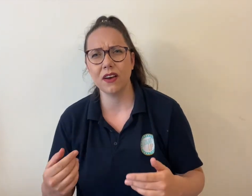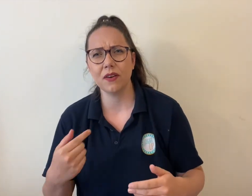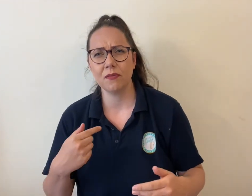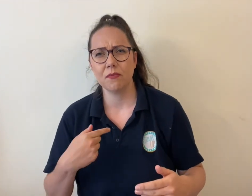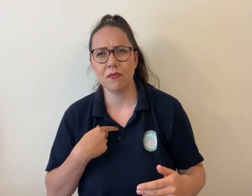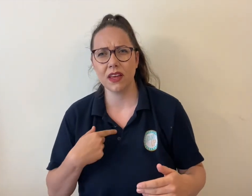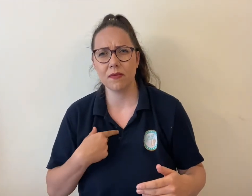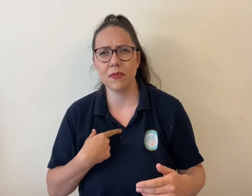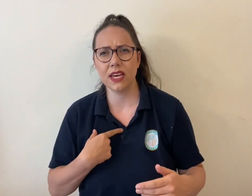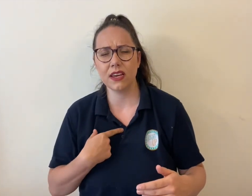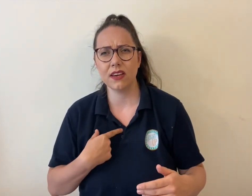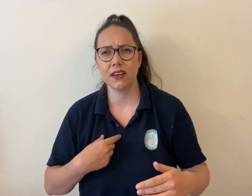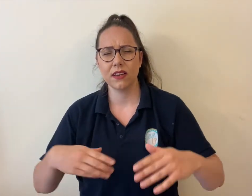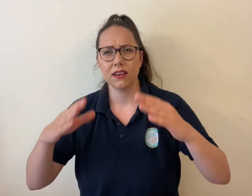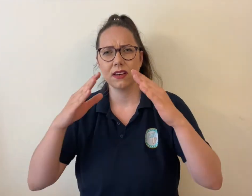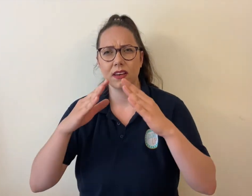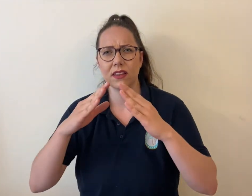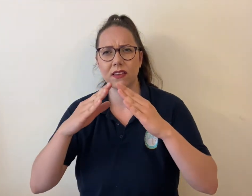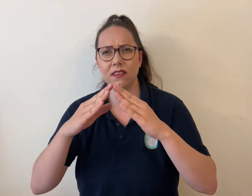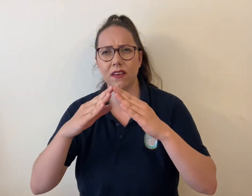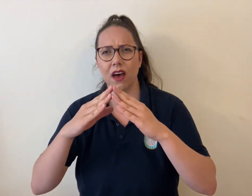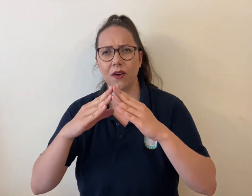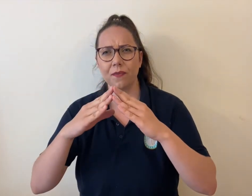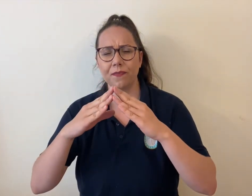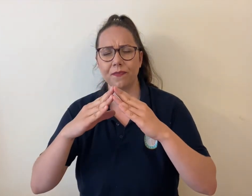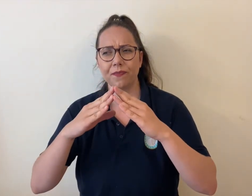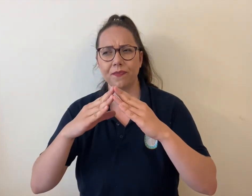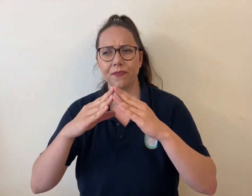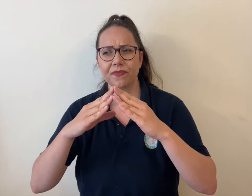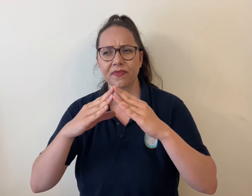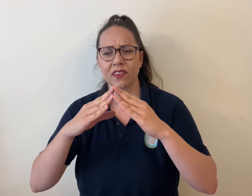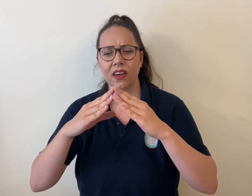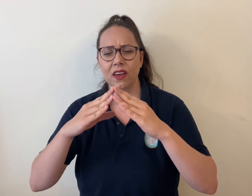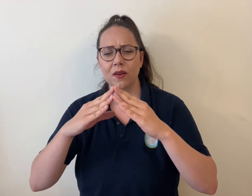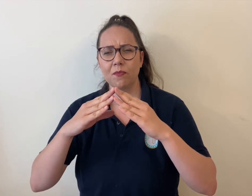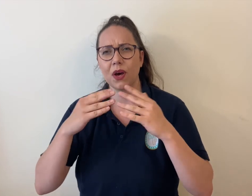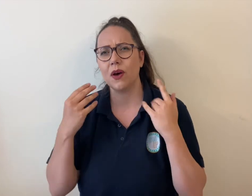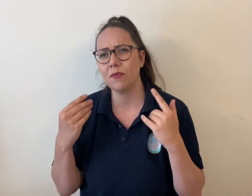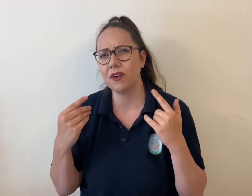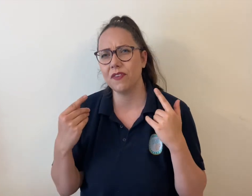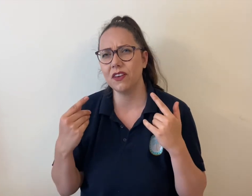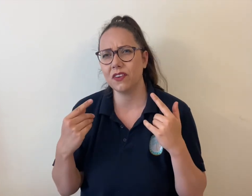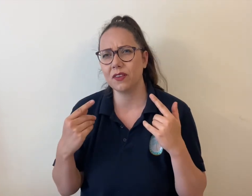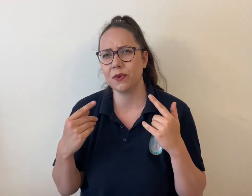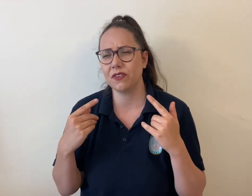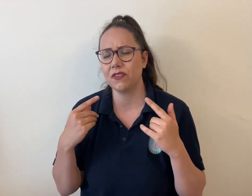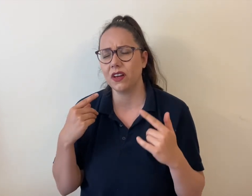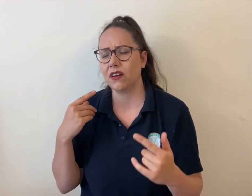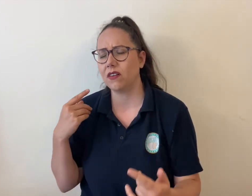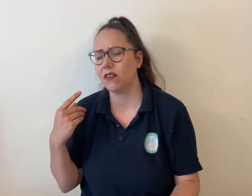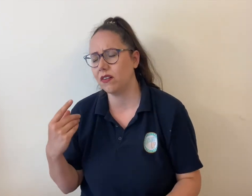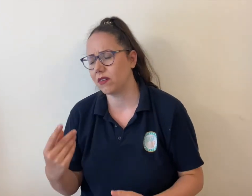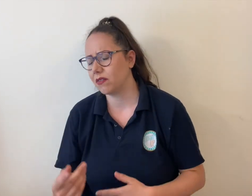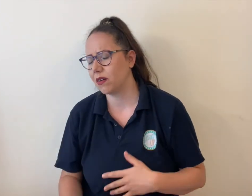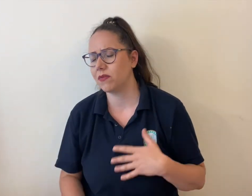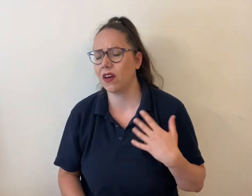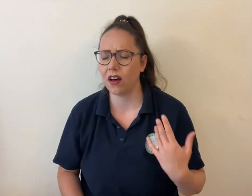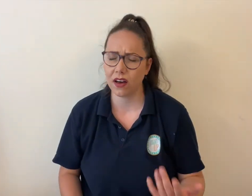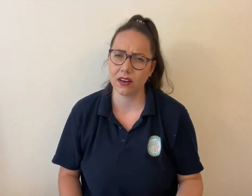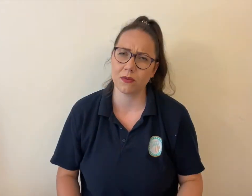know that's me and this is home. But my facial expression is saying like, oh, I'm tired, I want